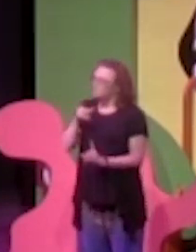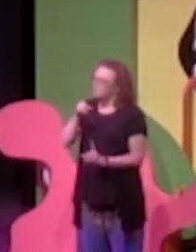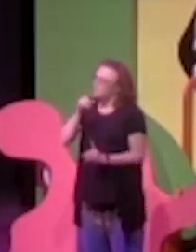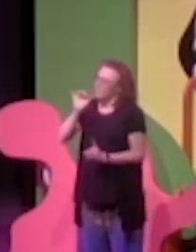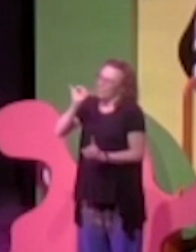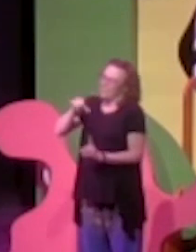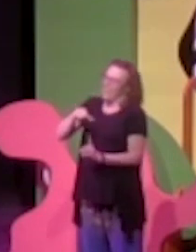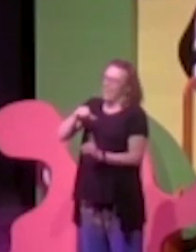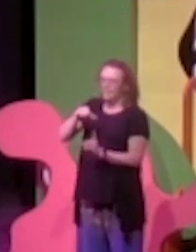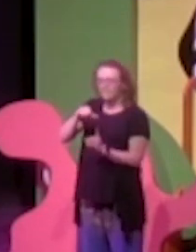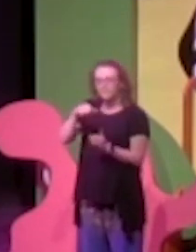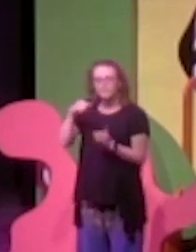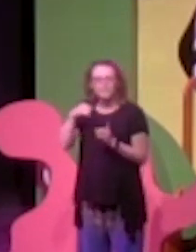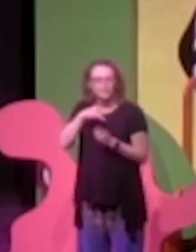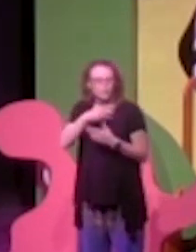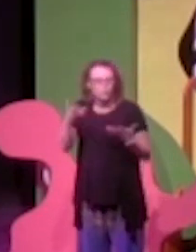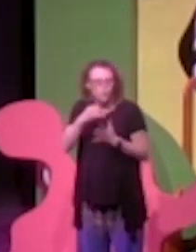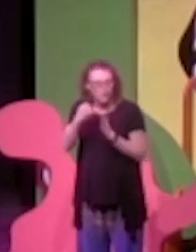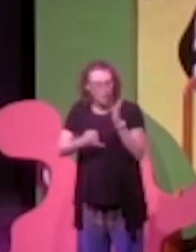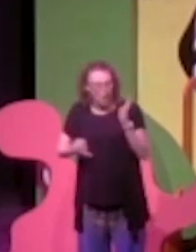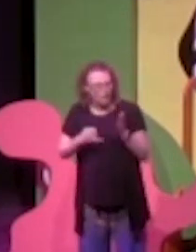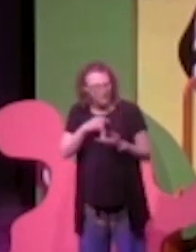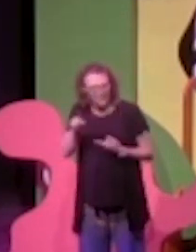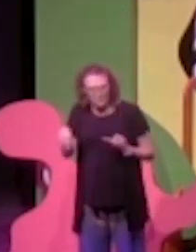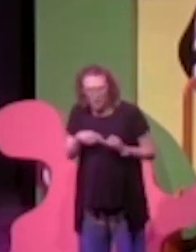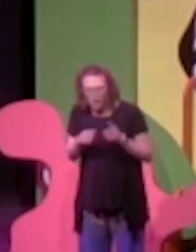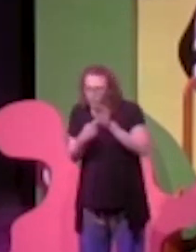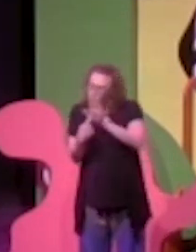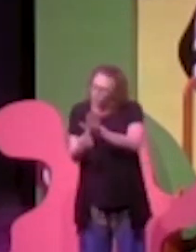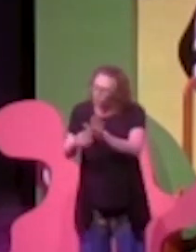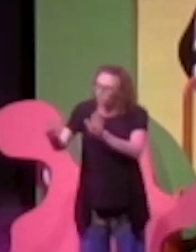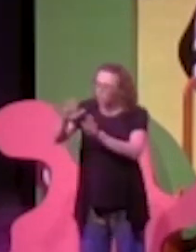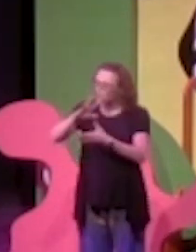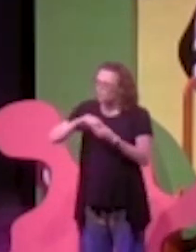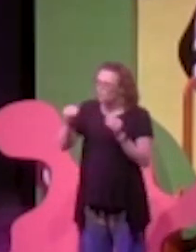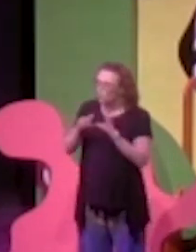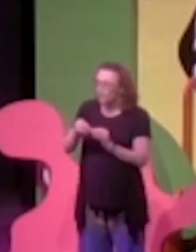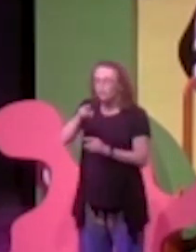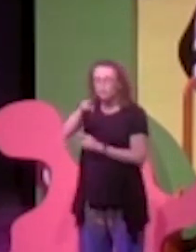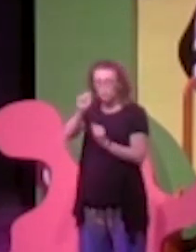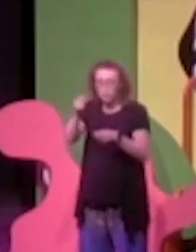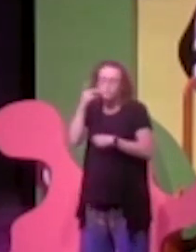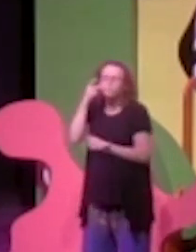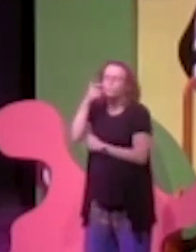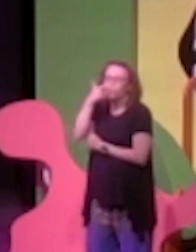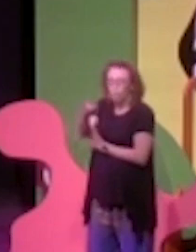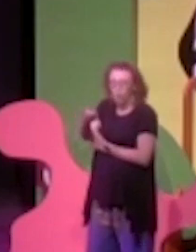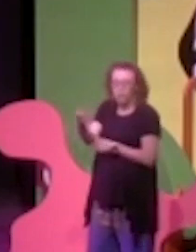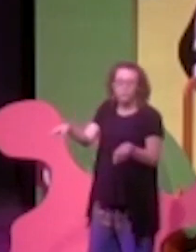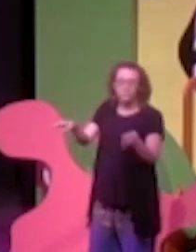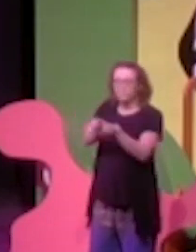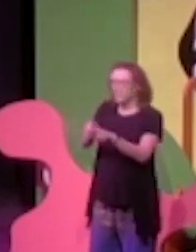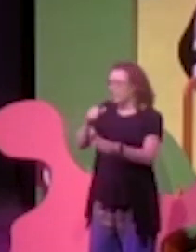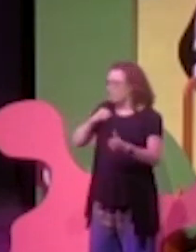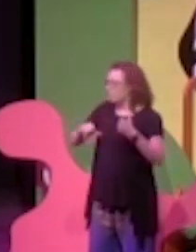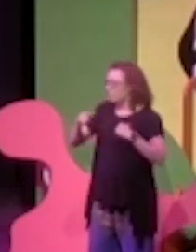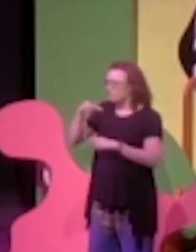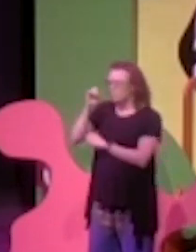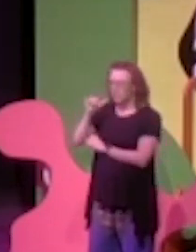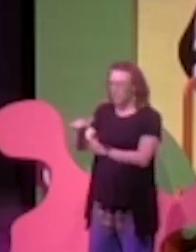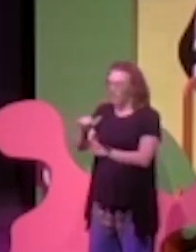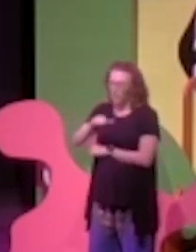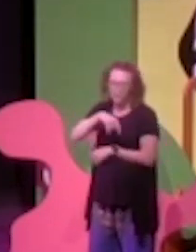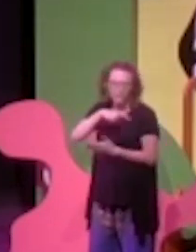play and see different people play the same actor, and each actor brings something different to that